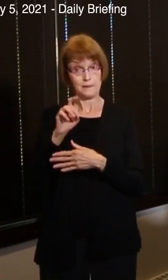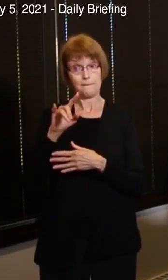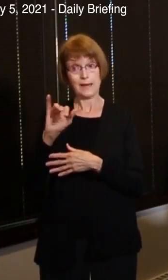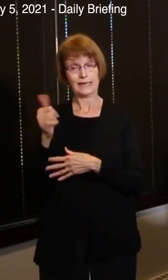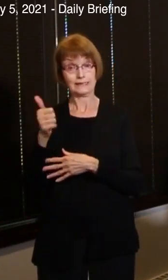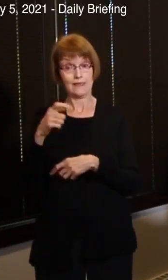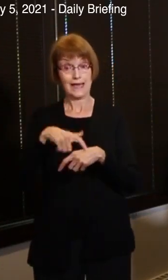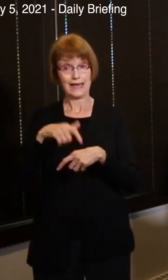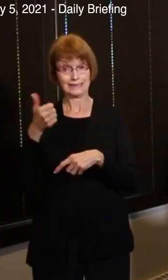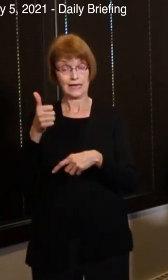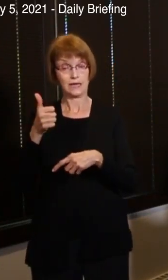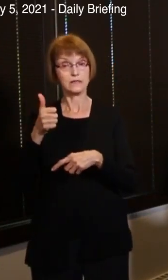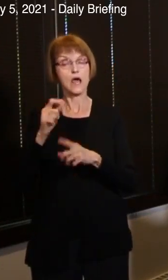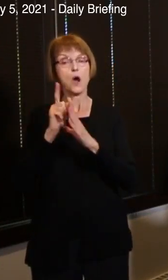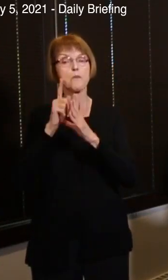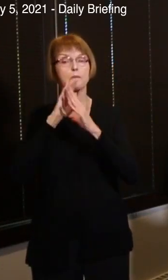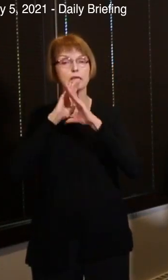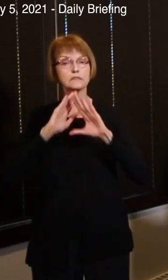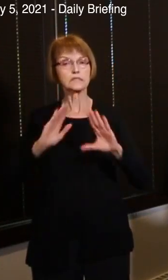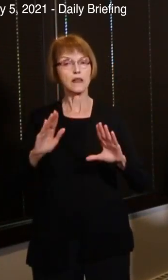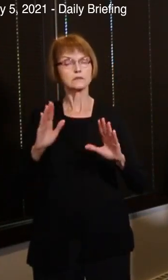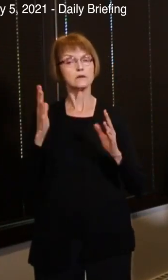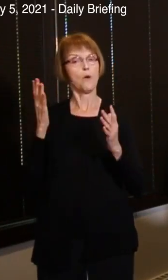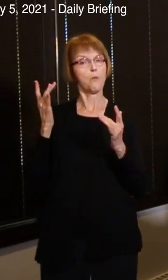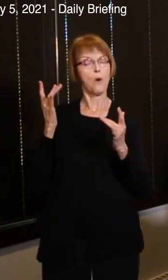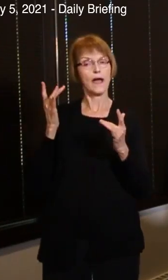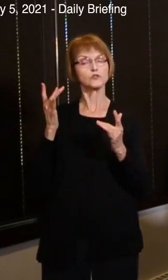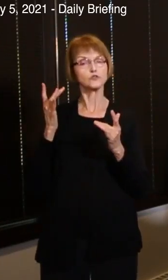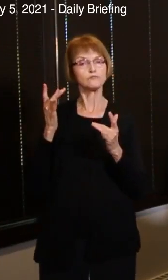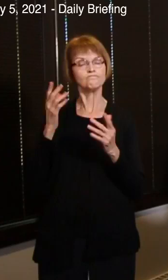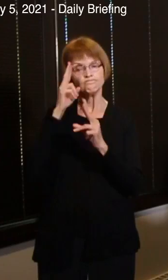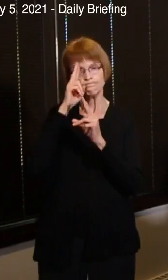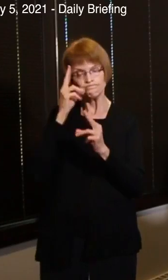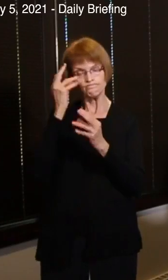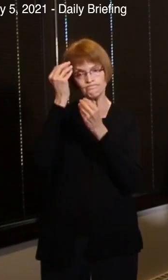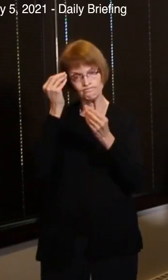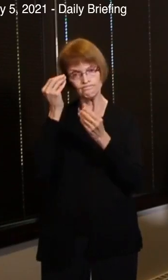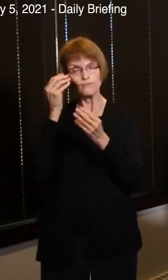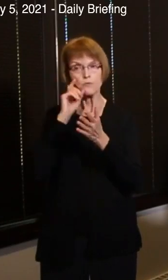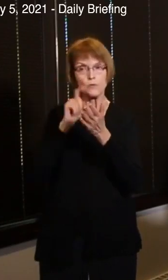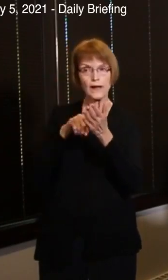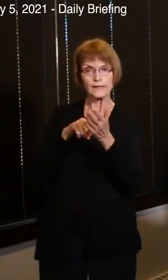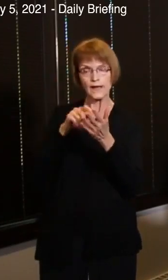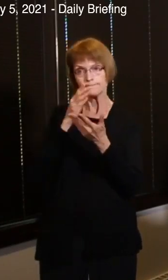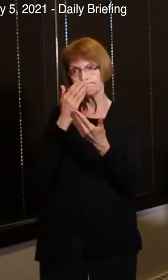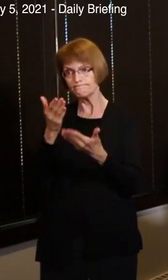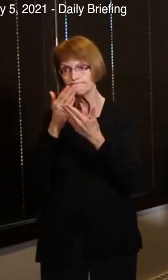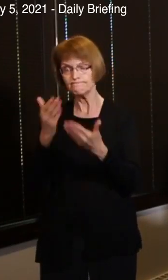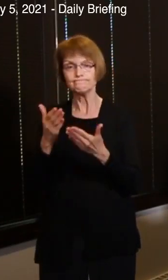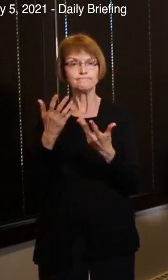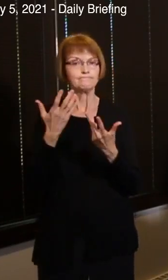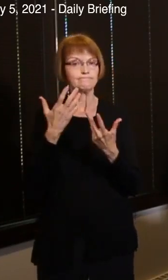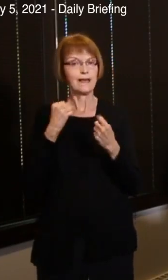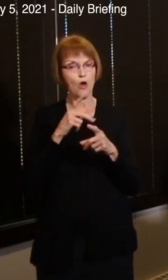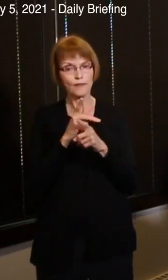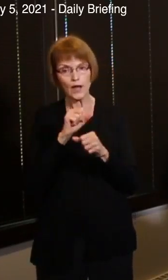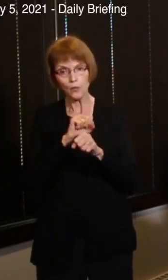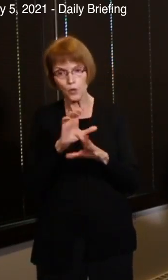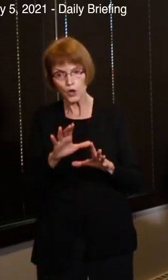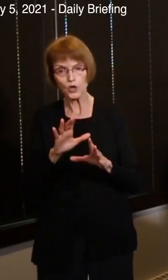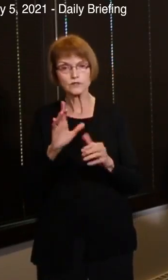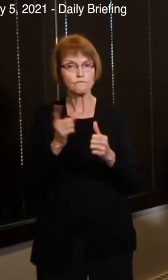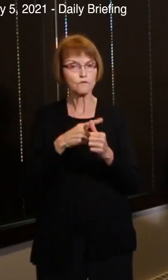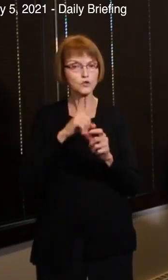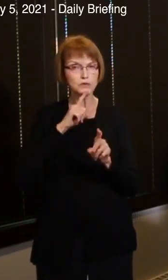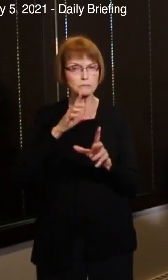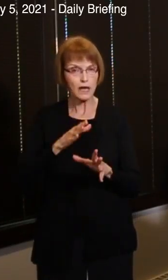10th at 10 a.m. to recognize healthcare workers, first responders, essential workers, and others that have